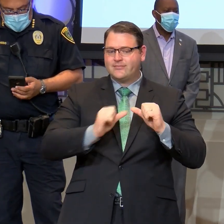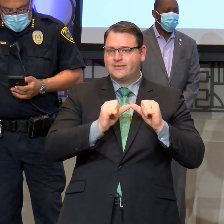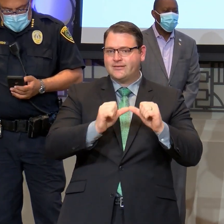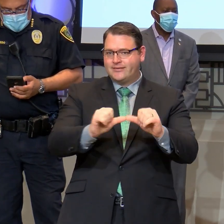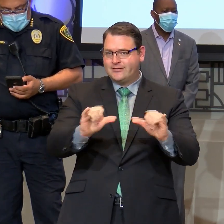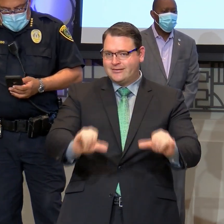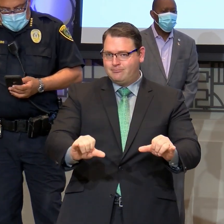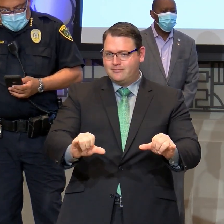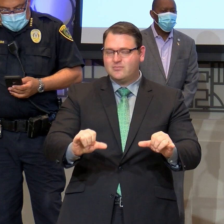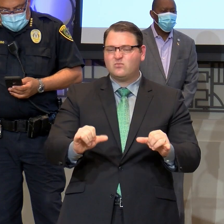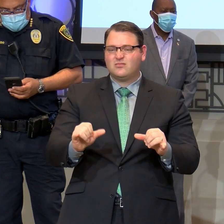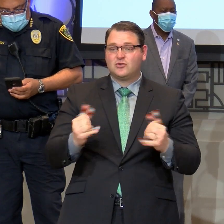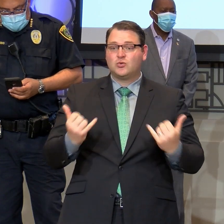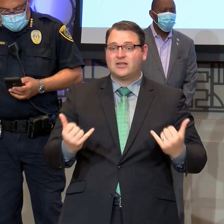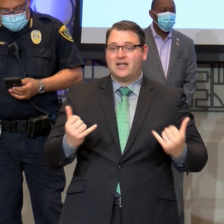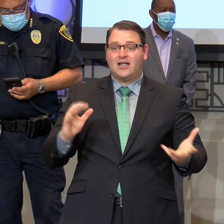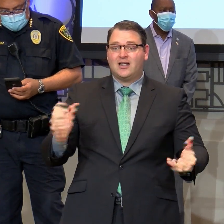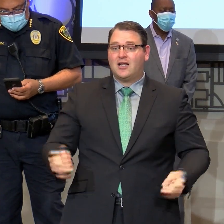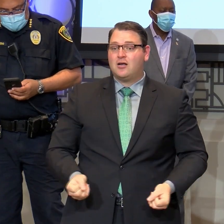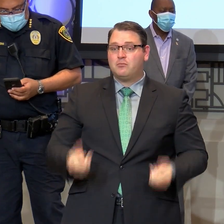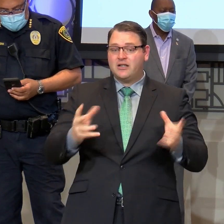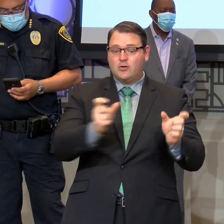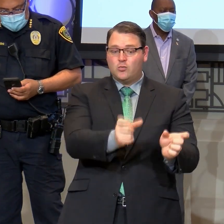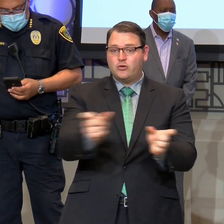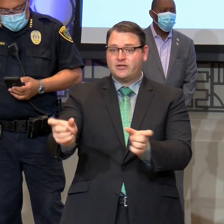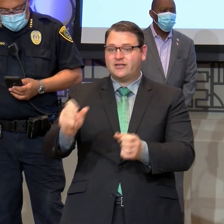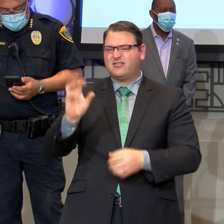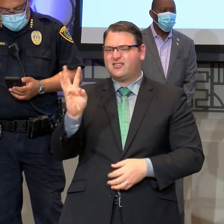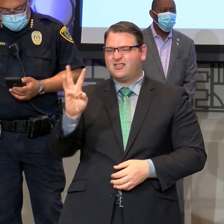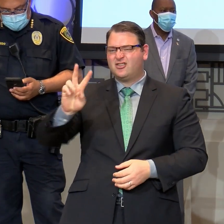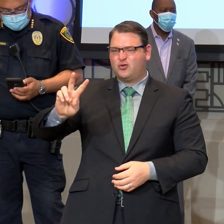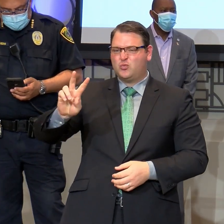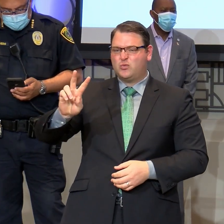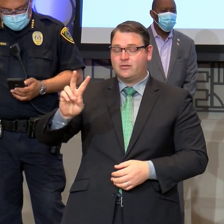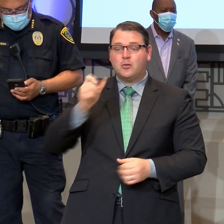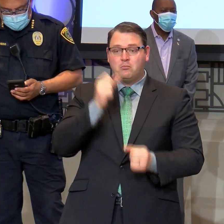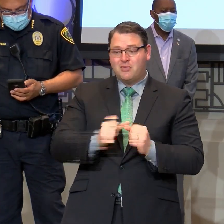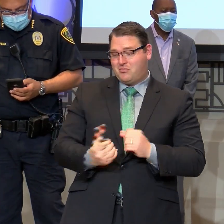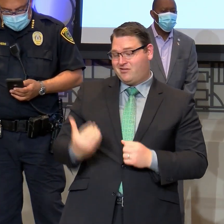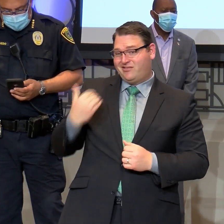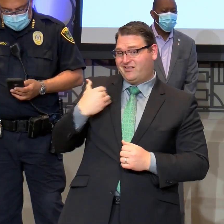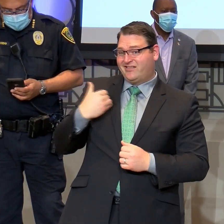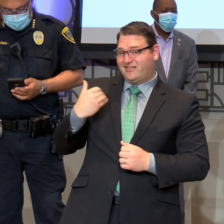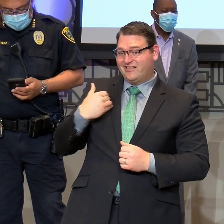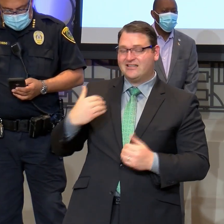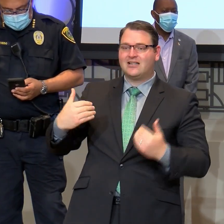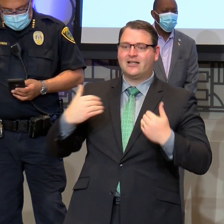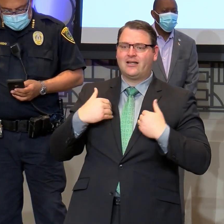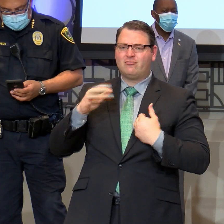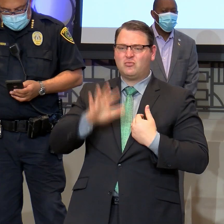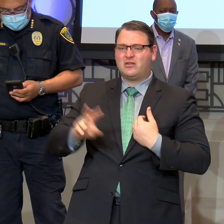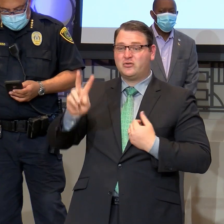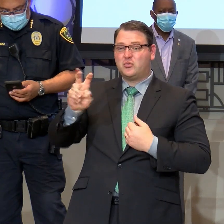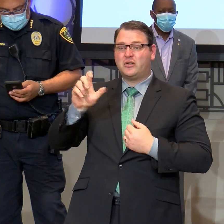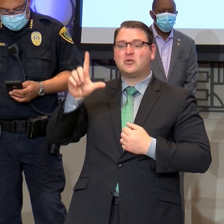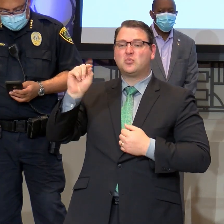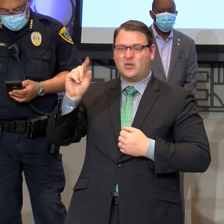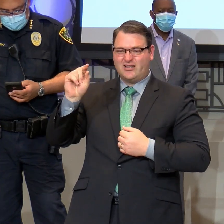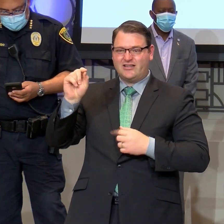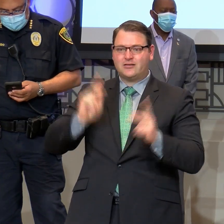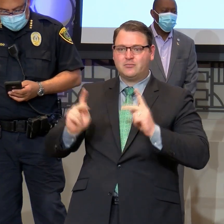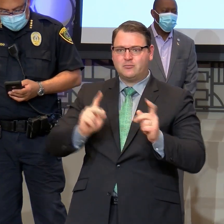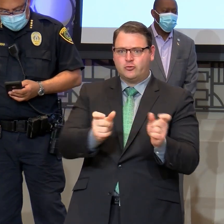62. As you can remember, as of the 8th of this month, we were up at over 220 firefighters in quarantine. So